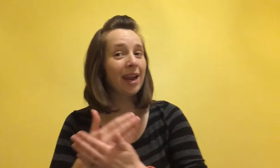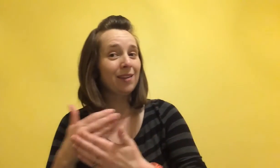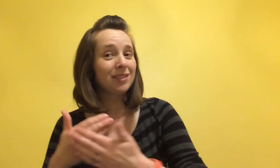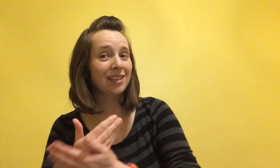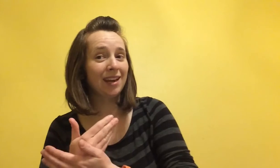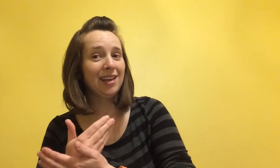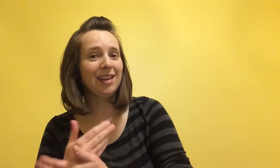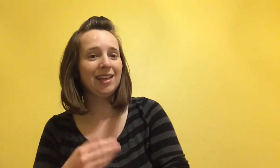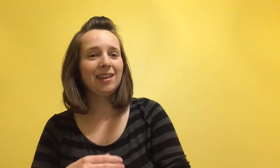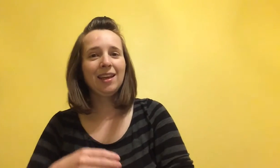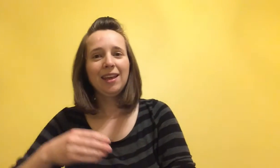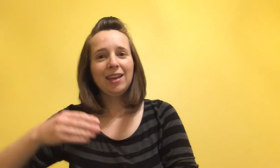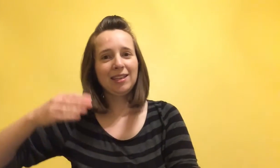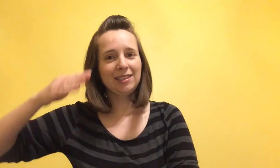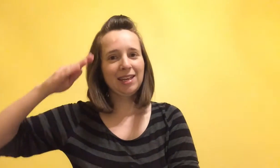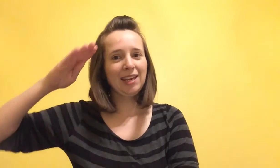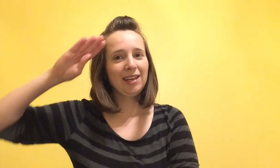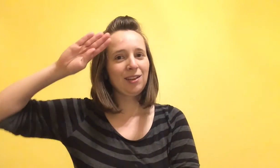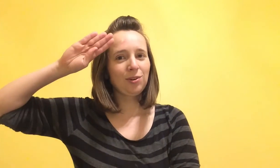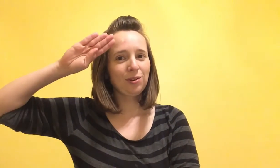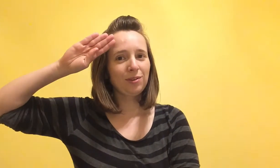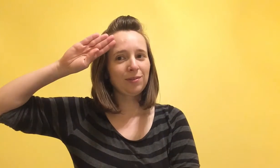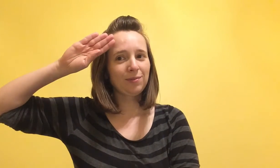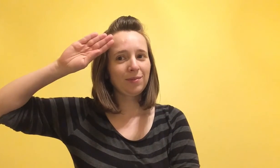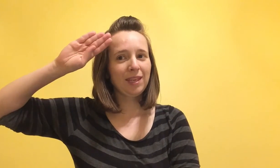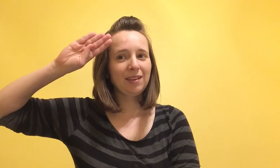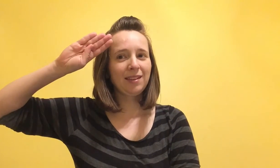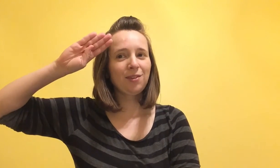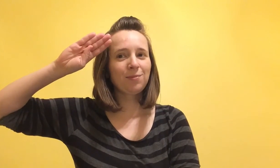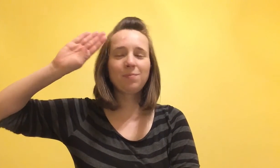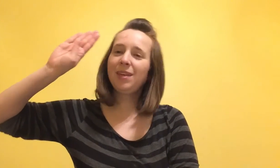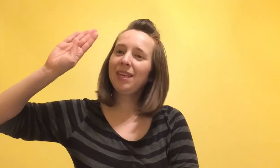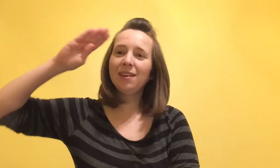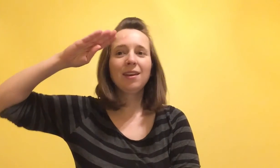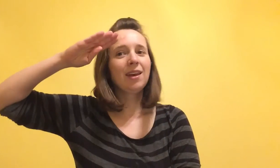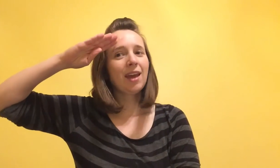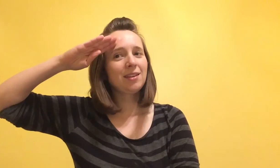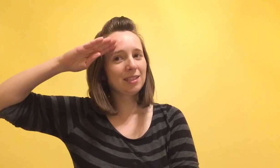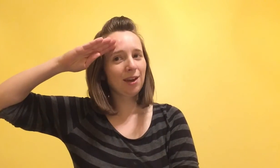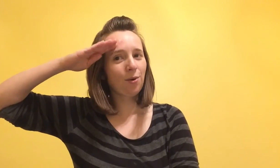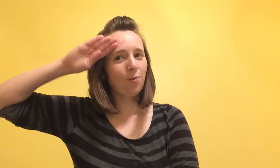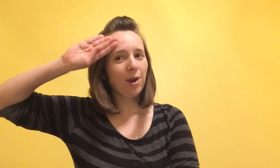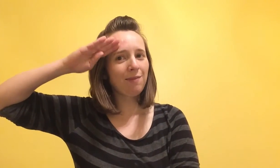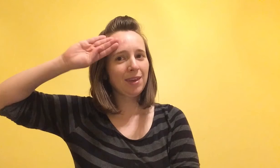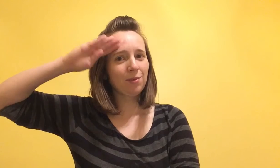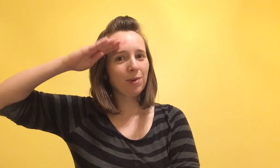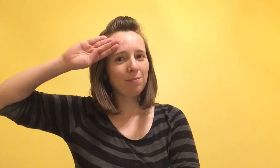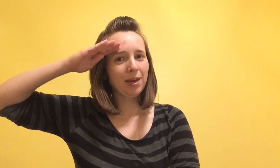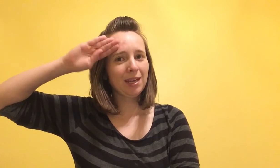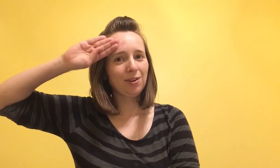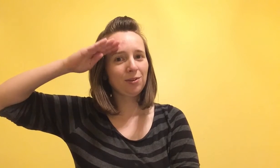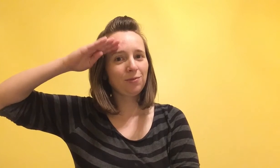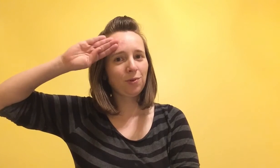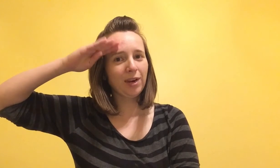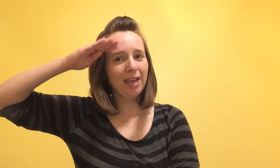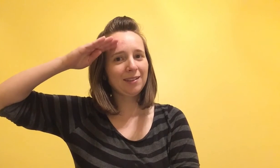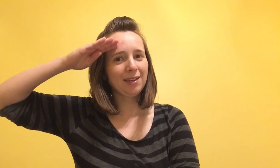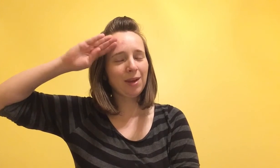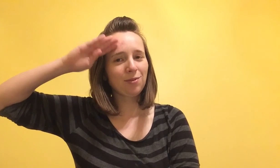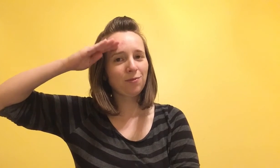of signing it is taking your, like a letter B, and just kind of waving it right by your forehead, like at your